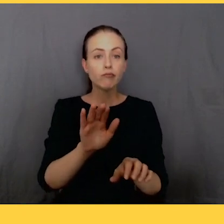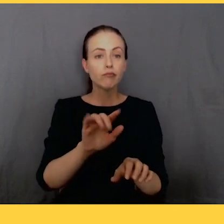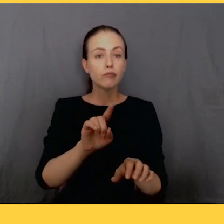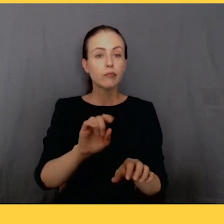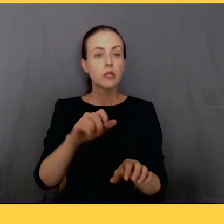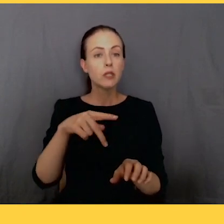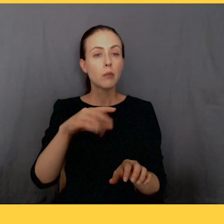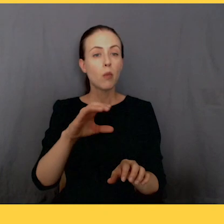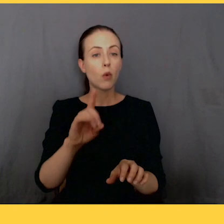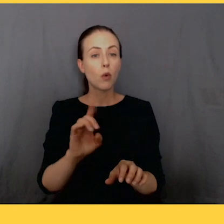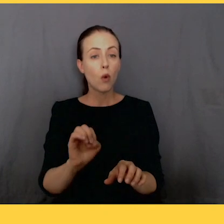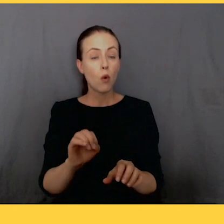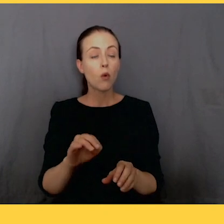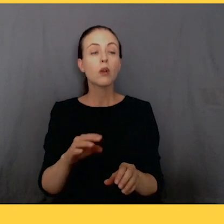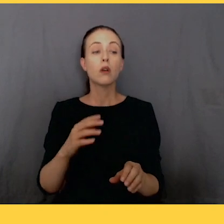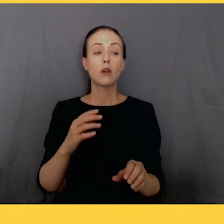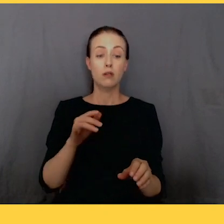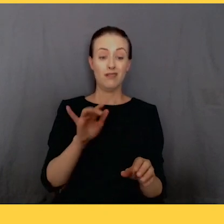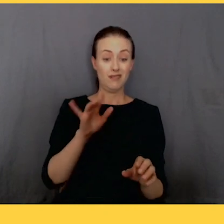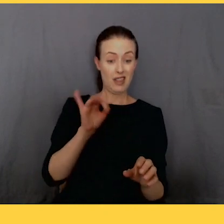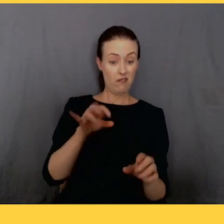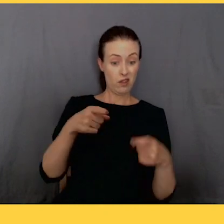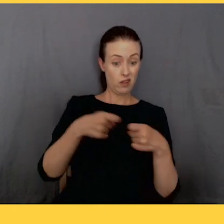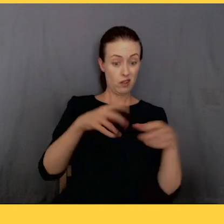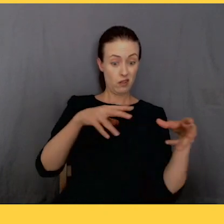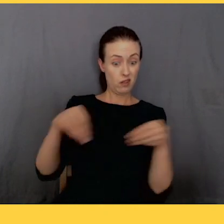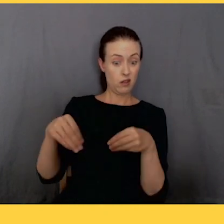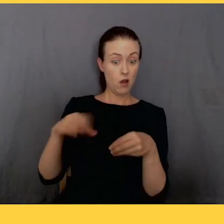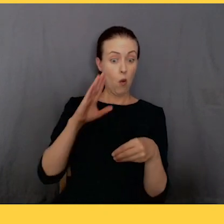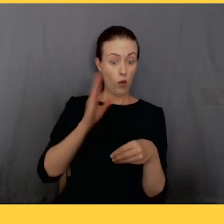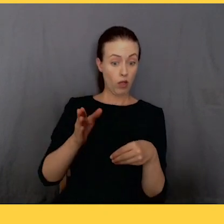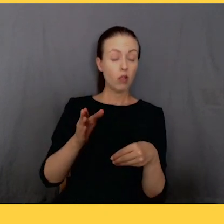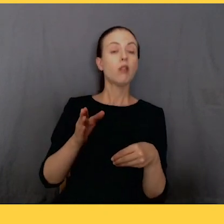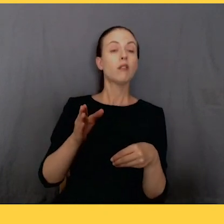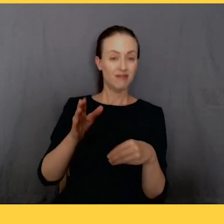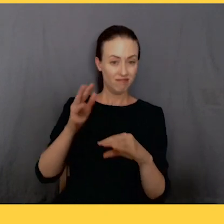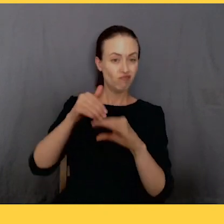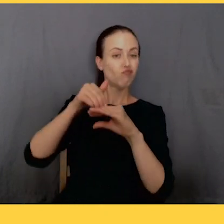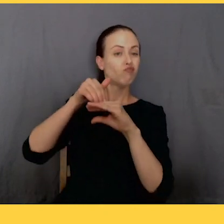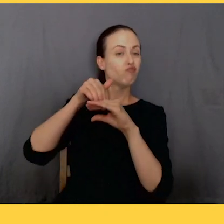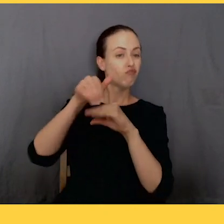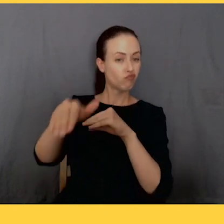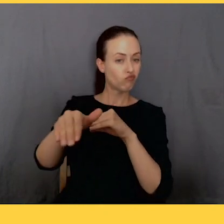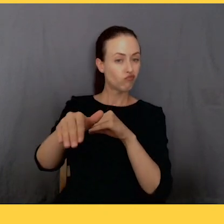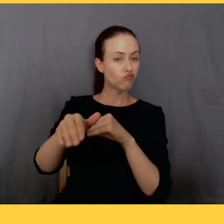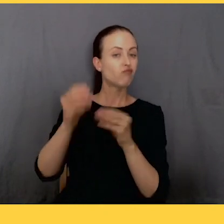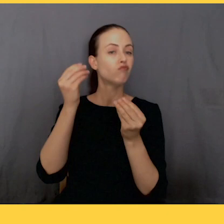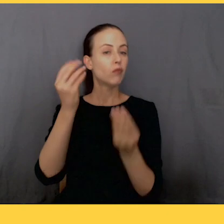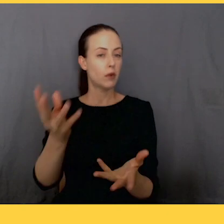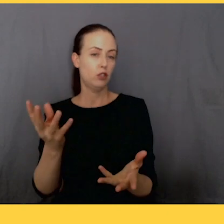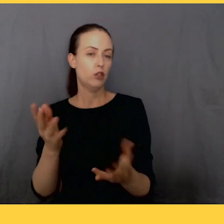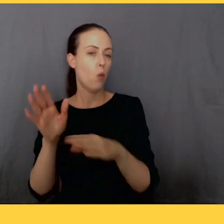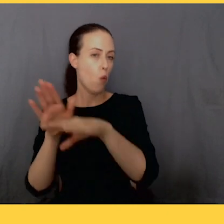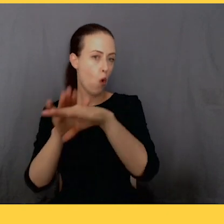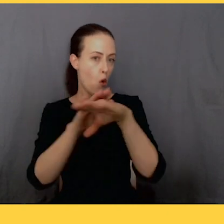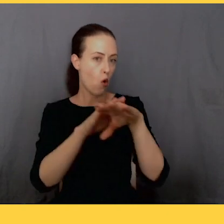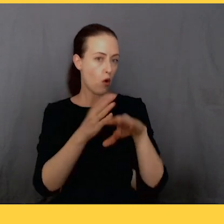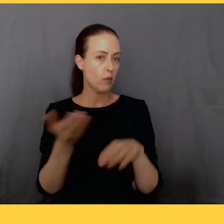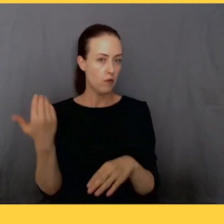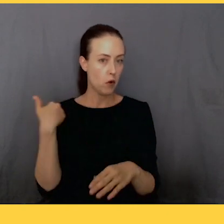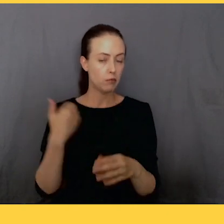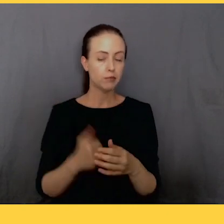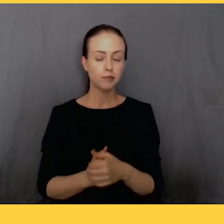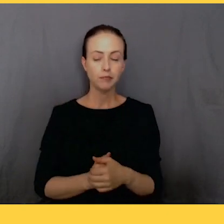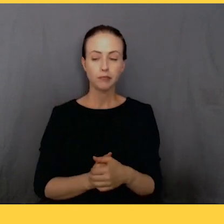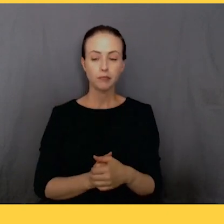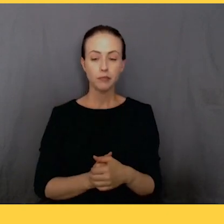there's a notification that goes out for that particular zip code, you'll get a notification. This is also helpful if you have